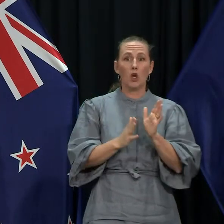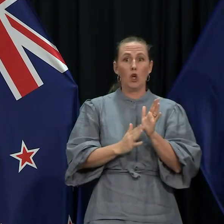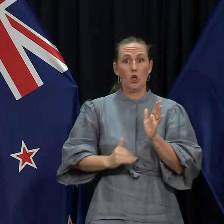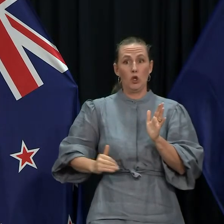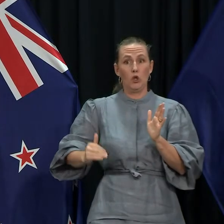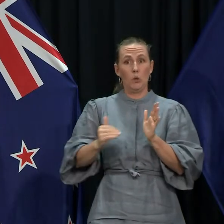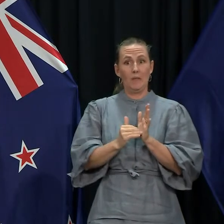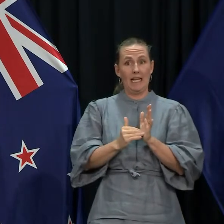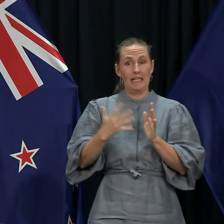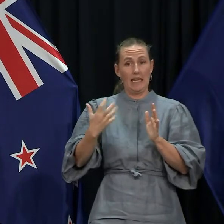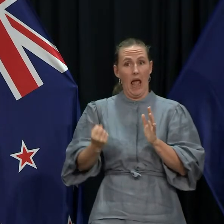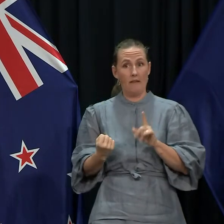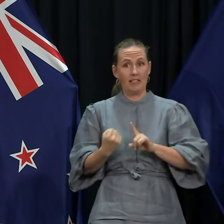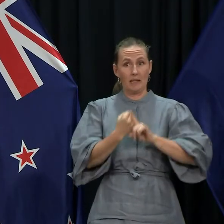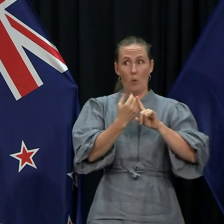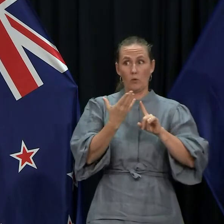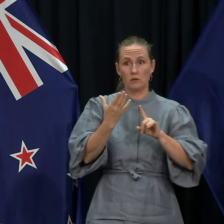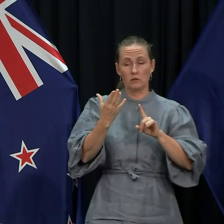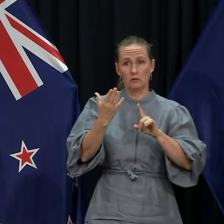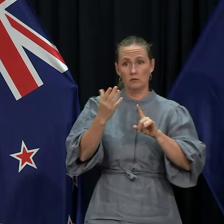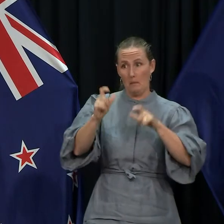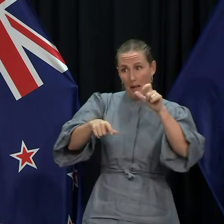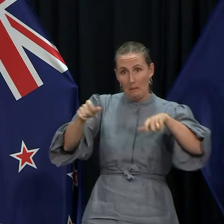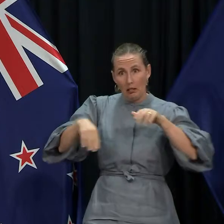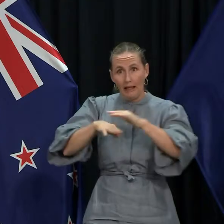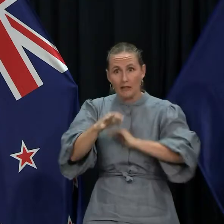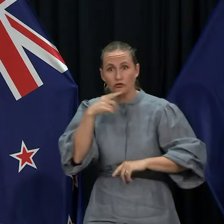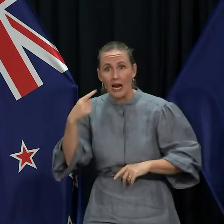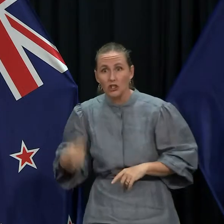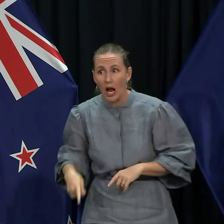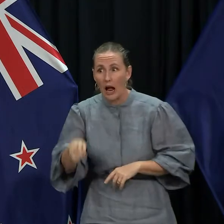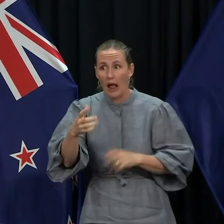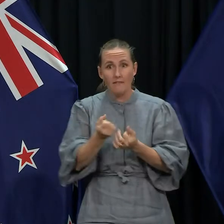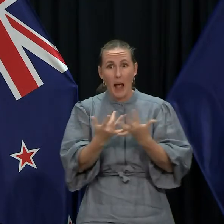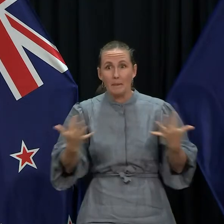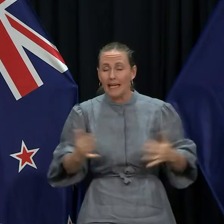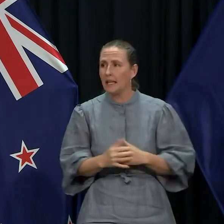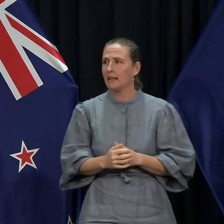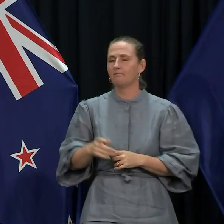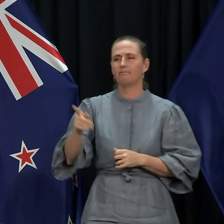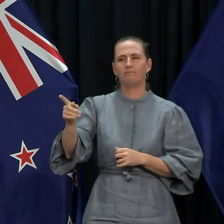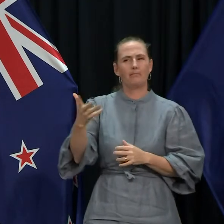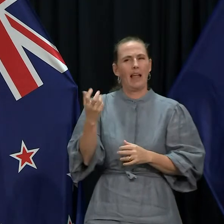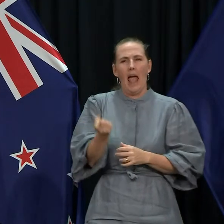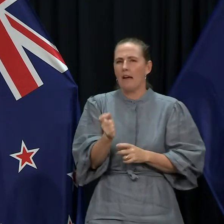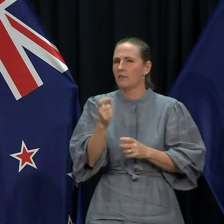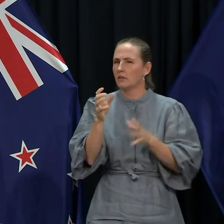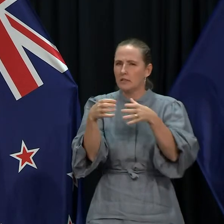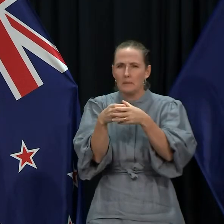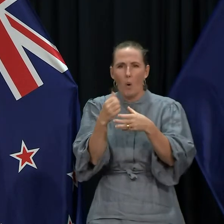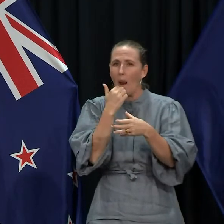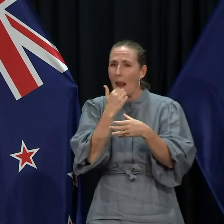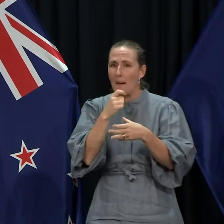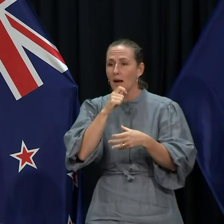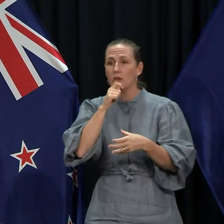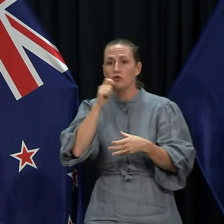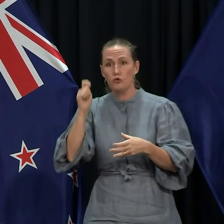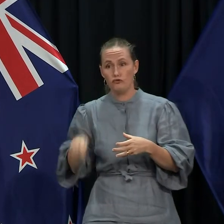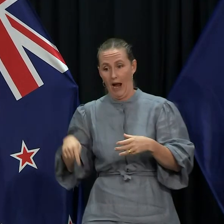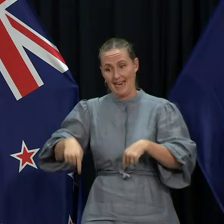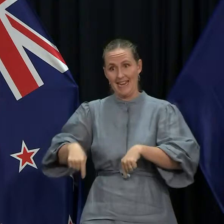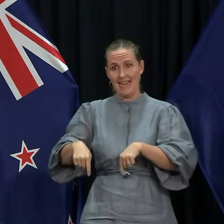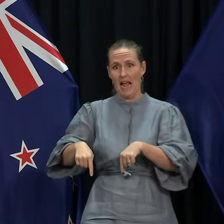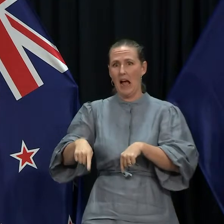need to get an update on the frequency of that, but you will have seen a very small number in Ukraine, and yet obviously the need become very intense once